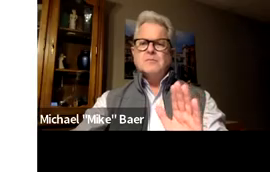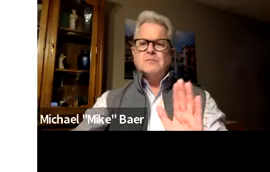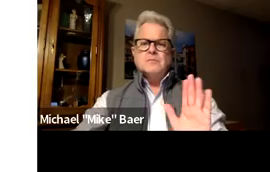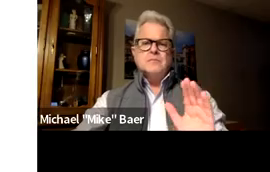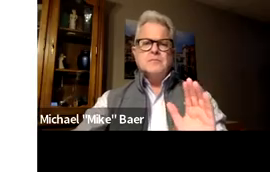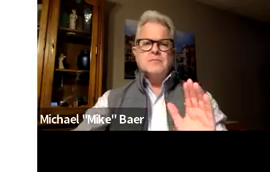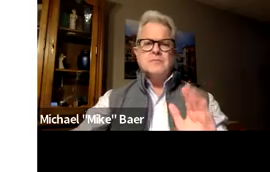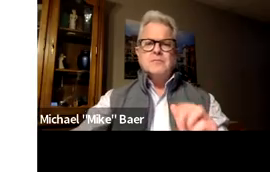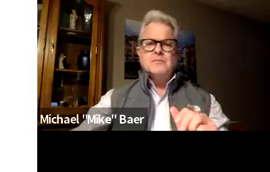Thank you.